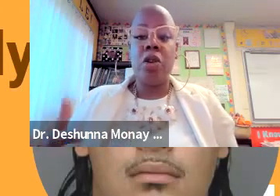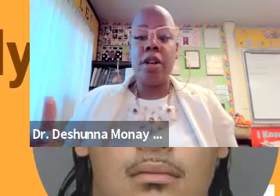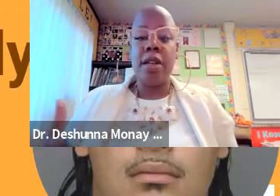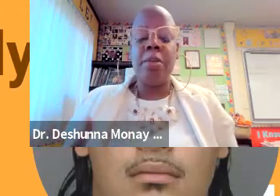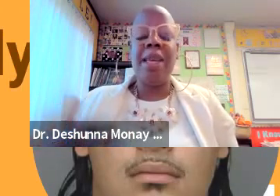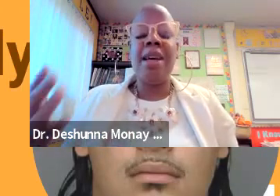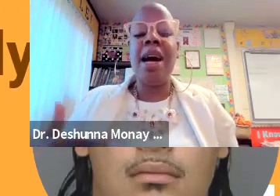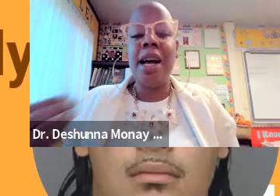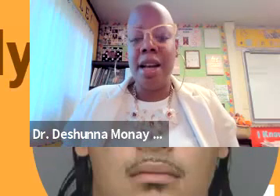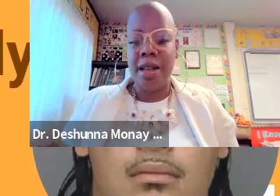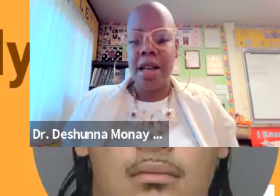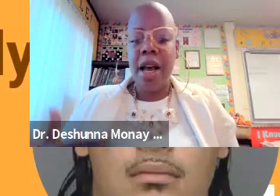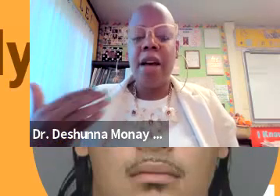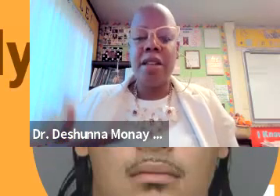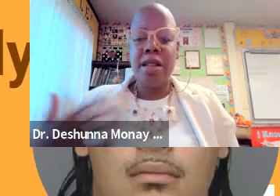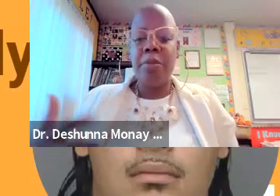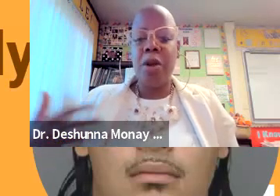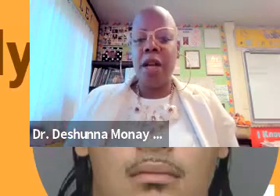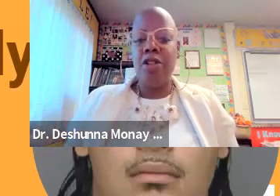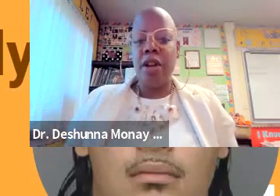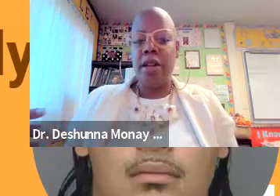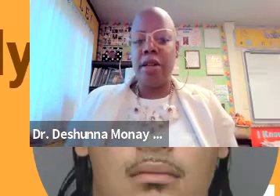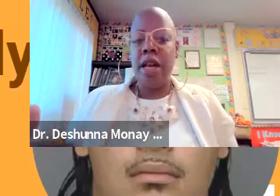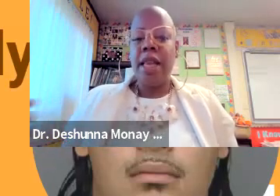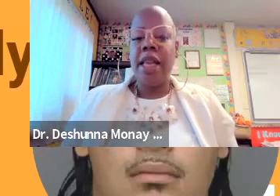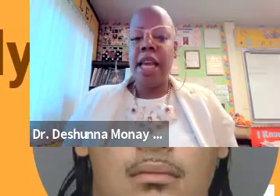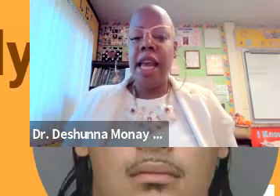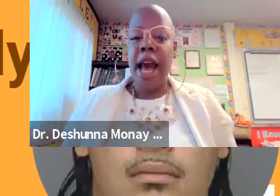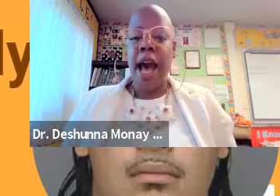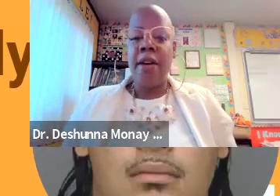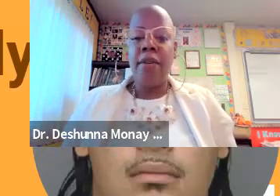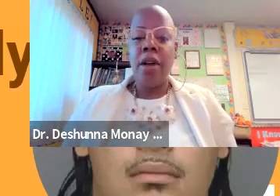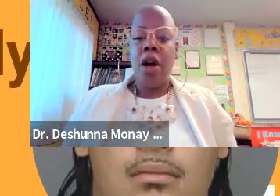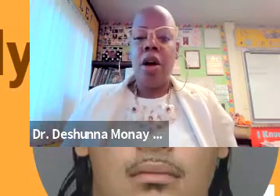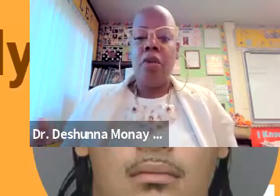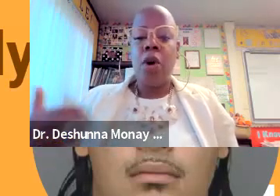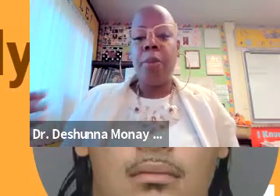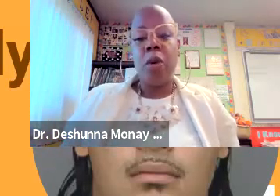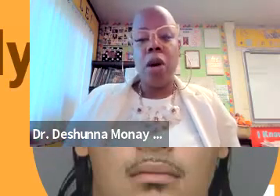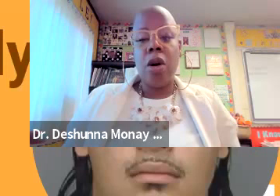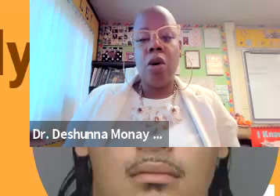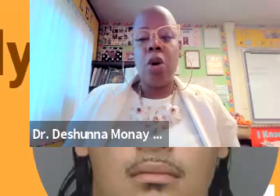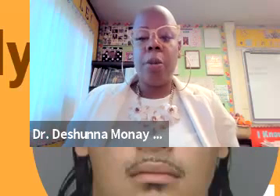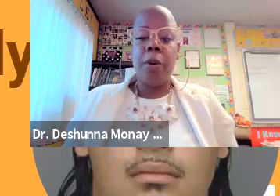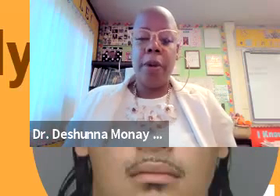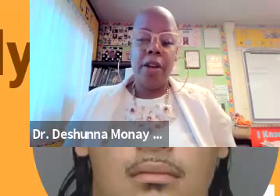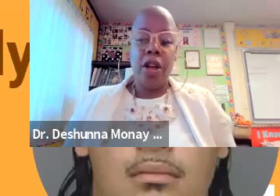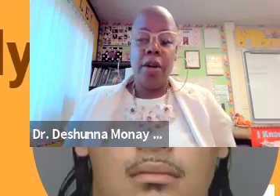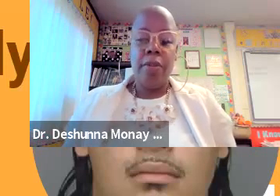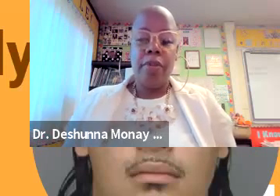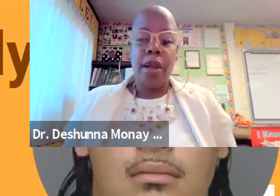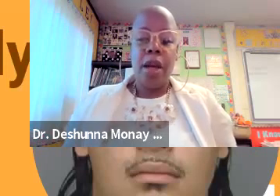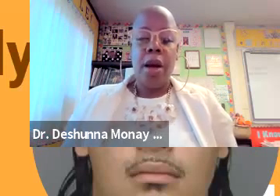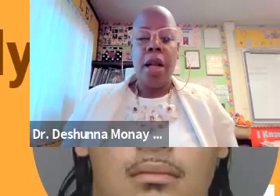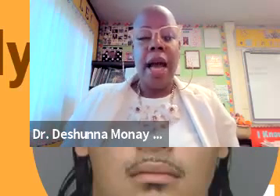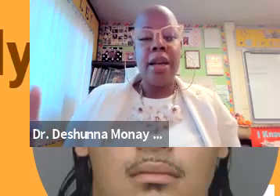to resources because of the stipulations that they have for parole or